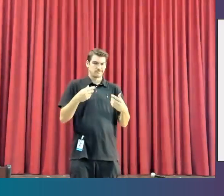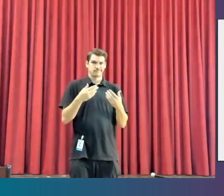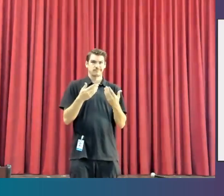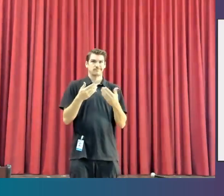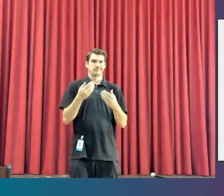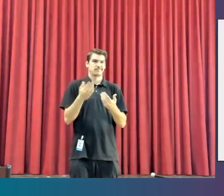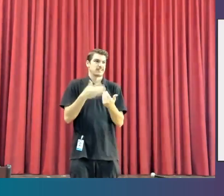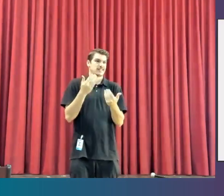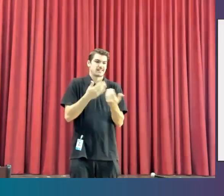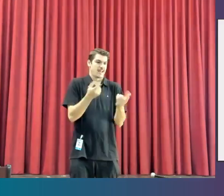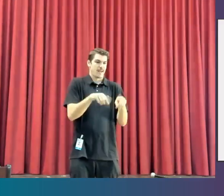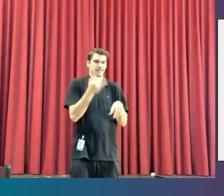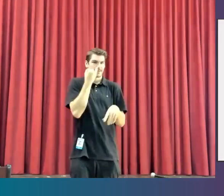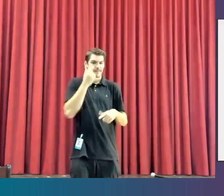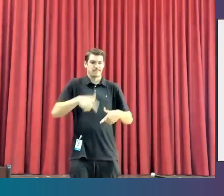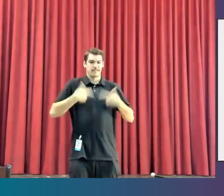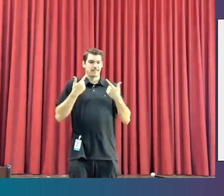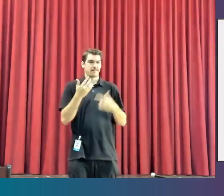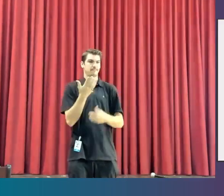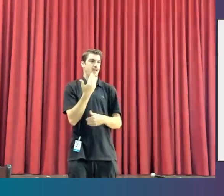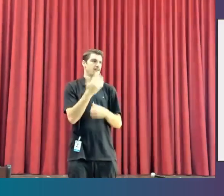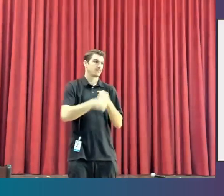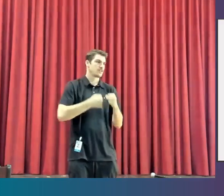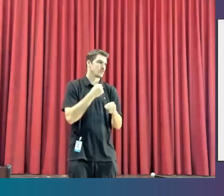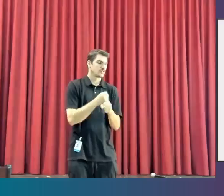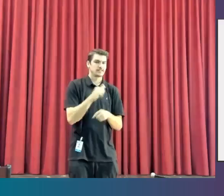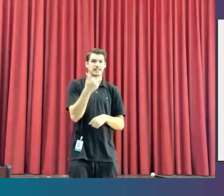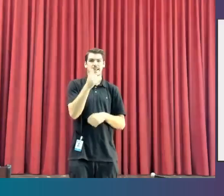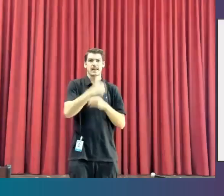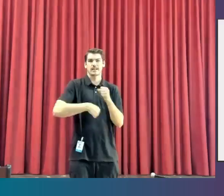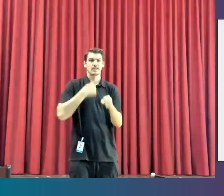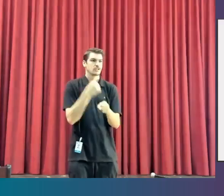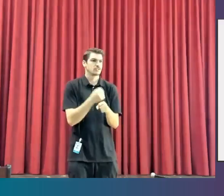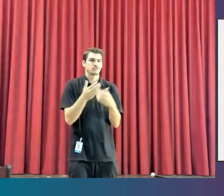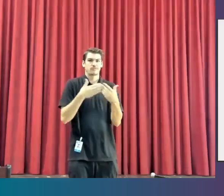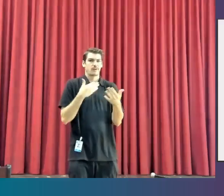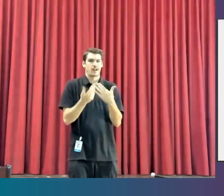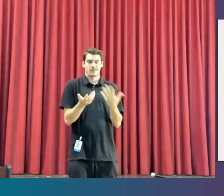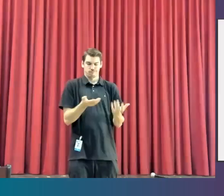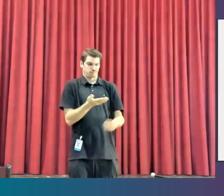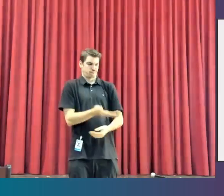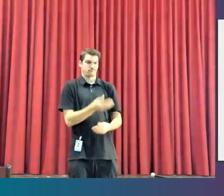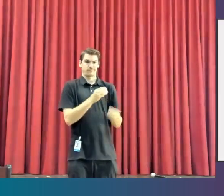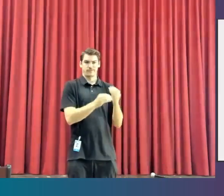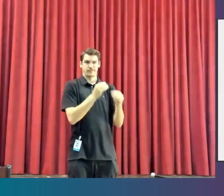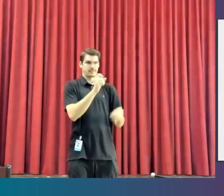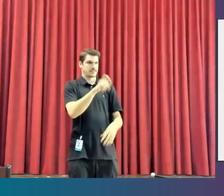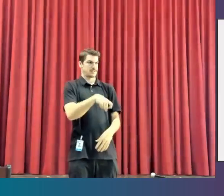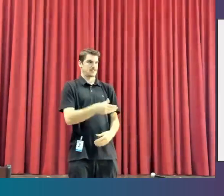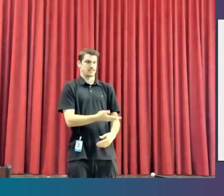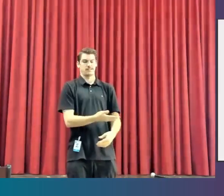unit for 5 years, 10 years, whatever it may be. So,